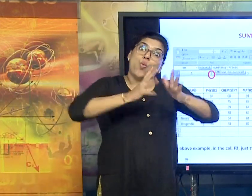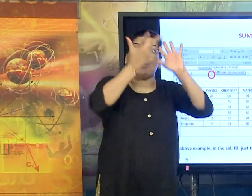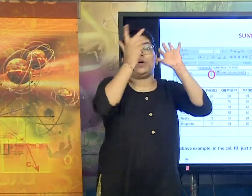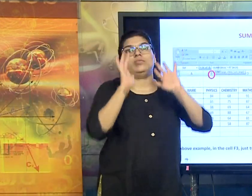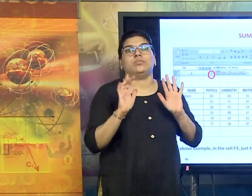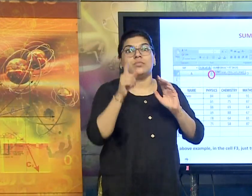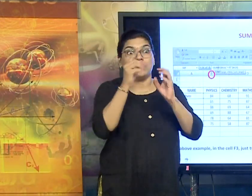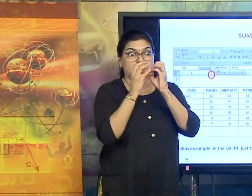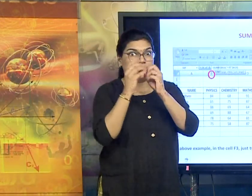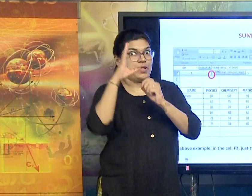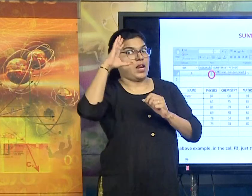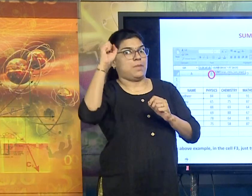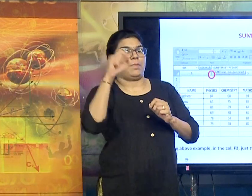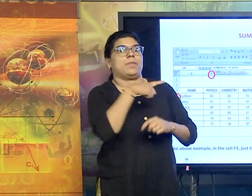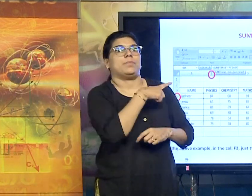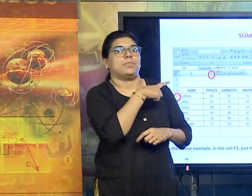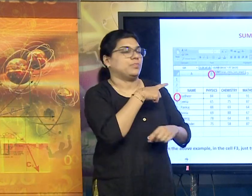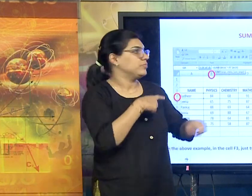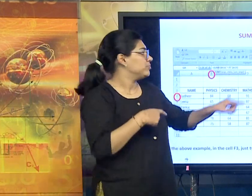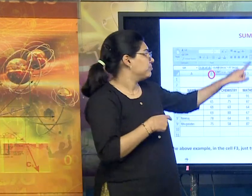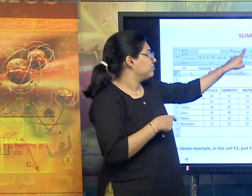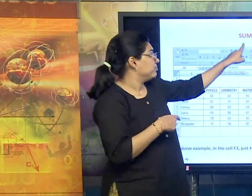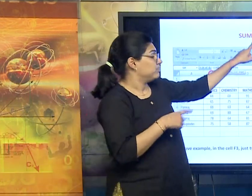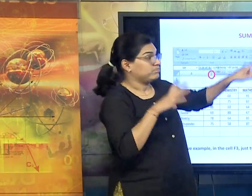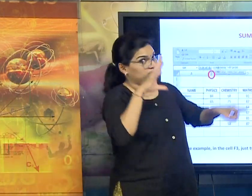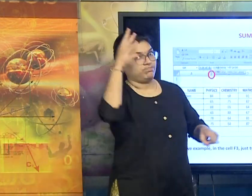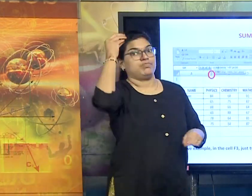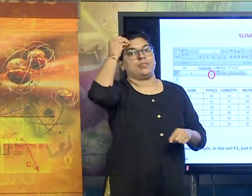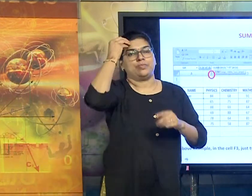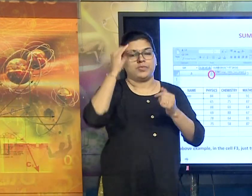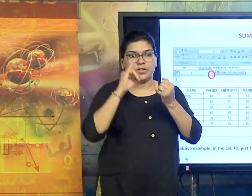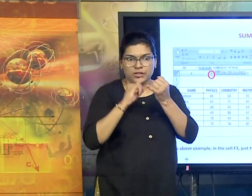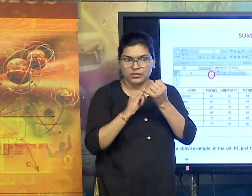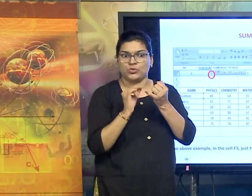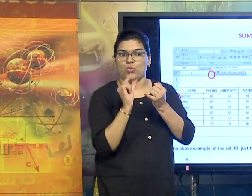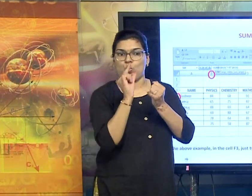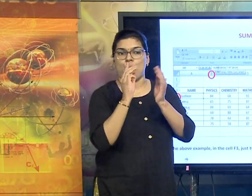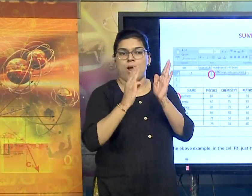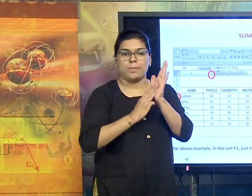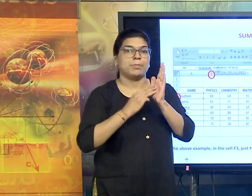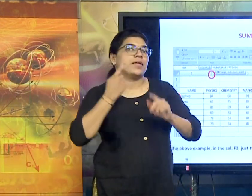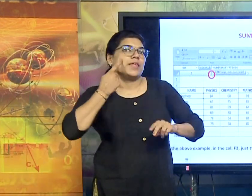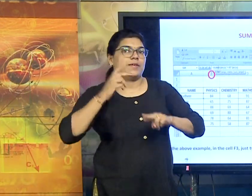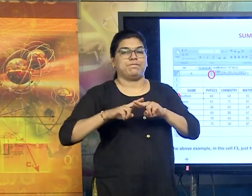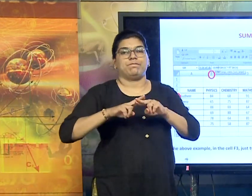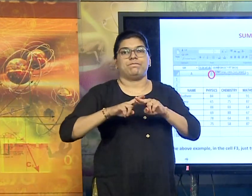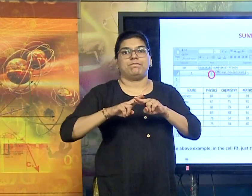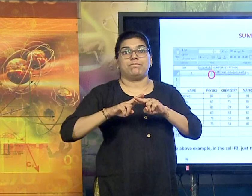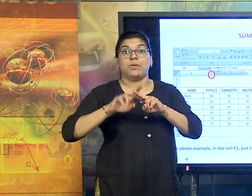than, then we can find the total